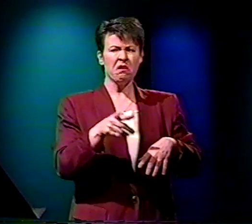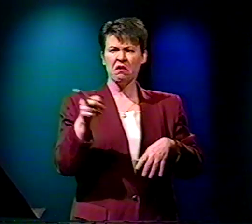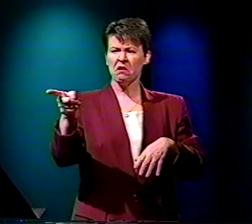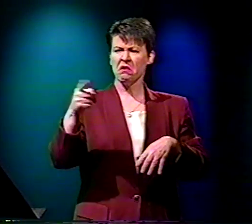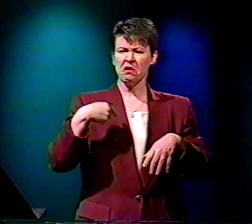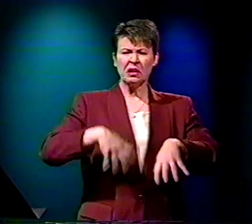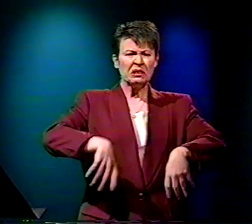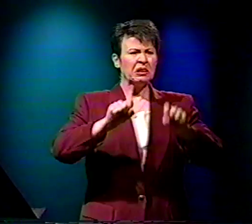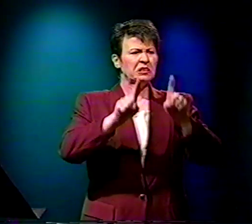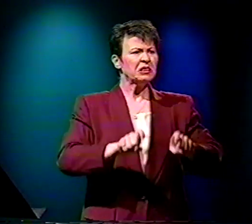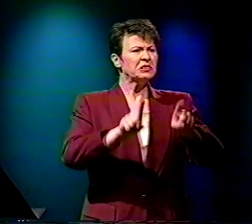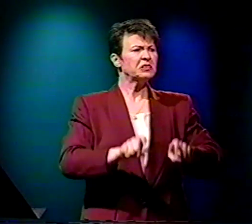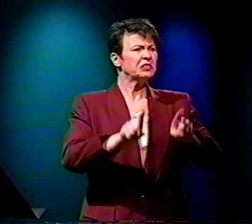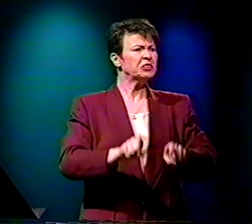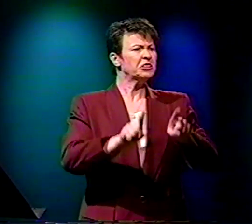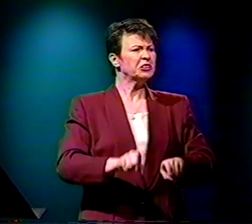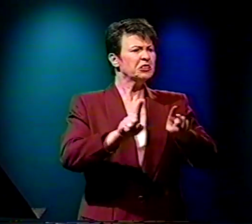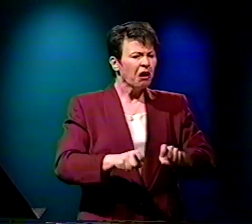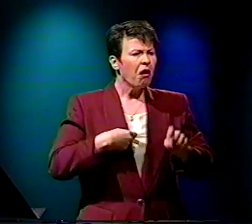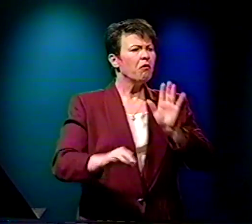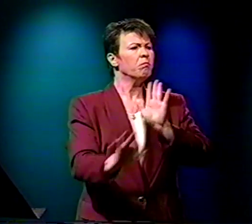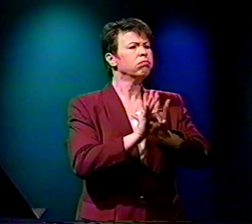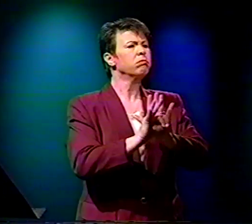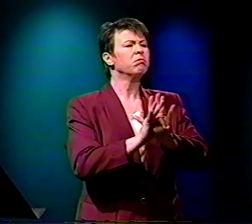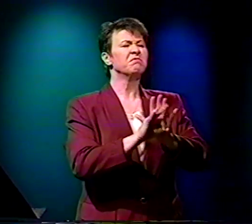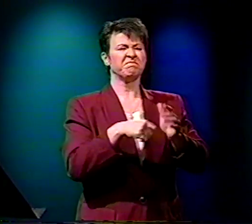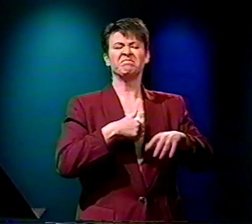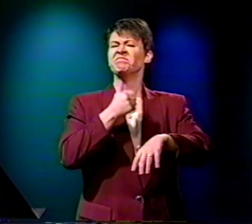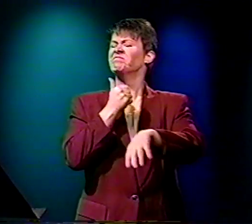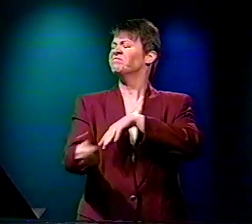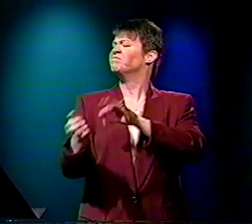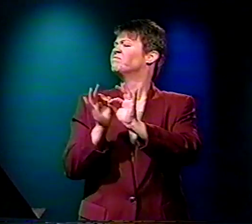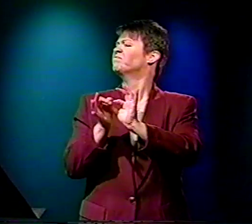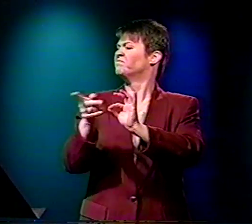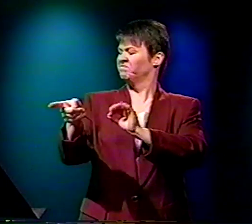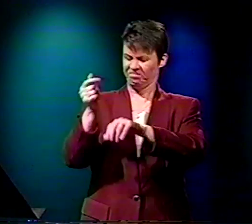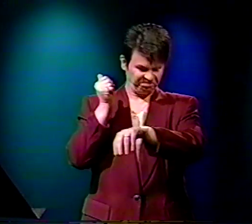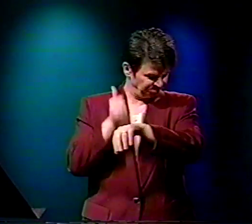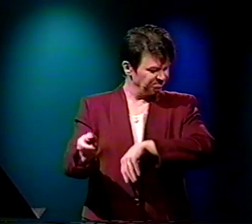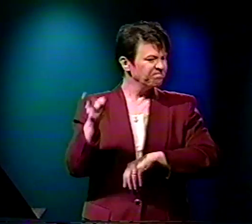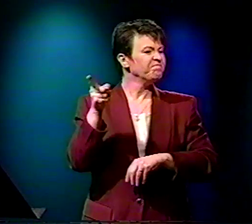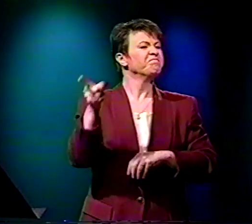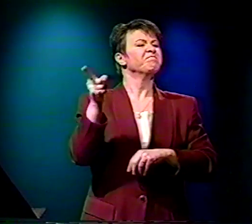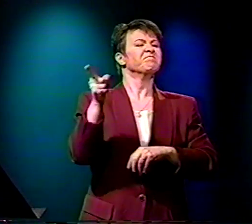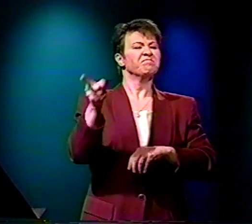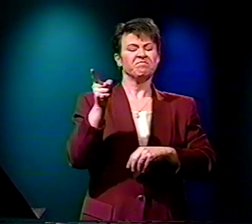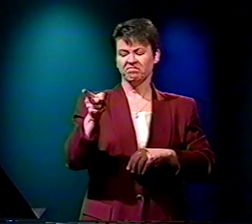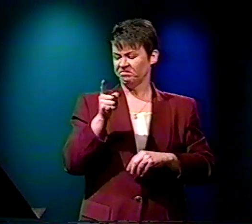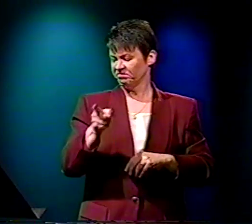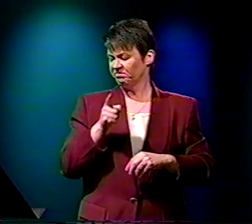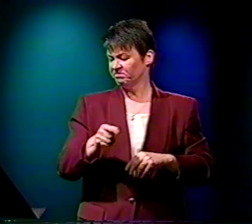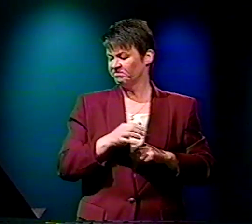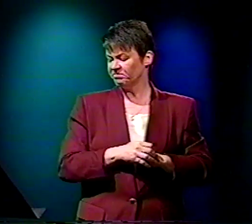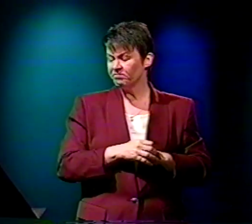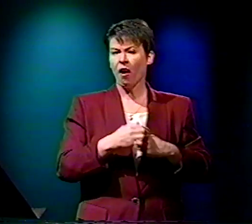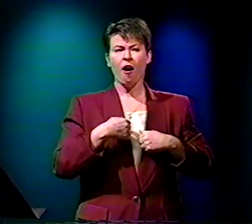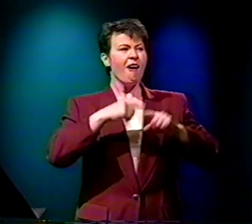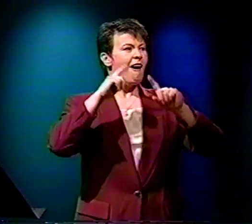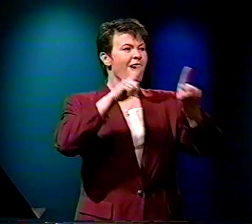of privacy. Or sometimes deaf people say, well, I took a test and I flunked the test and I know it's the interpreter's fault. I know it's